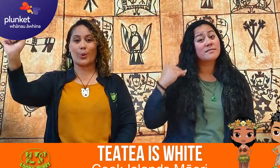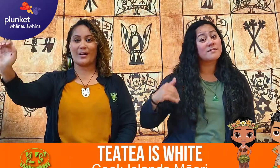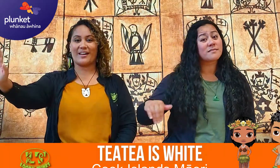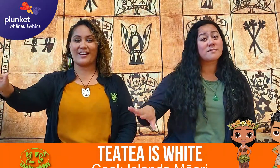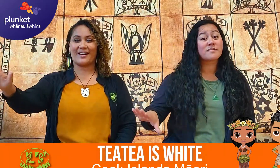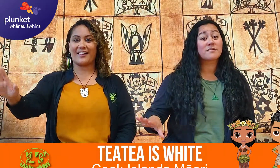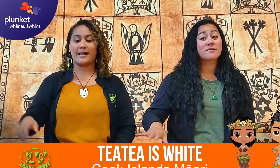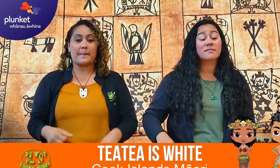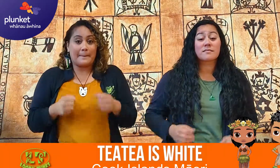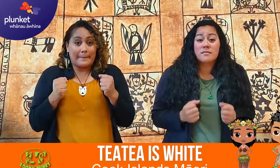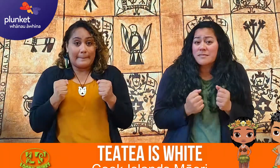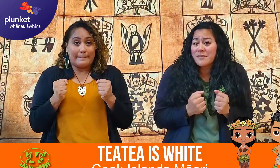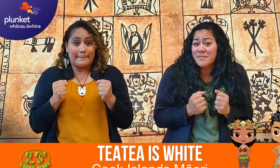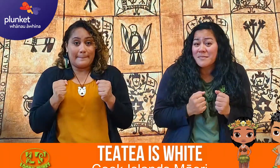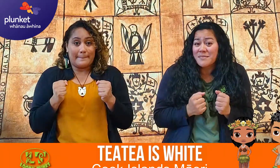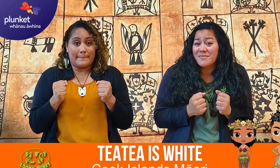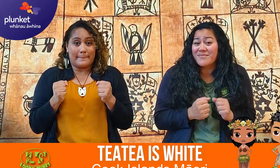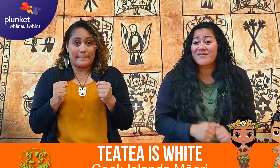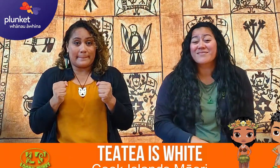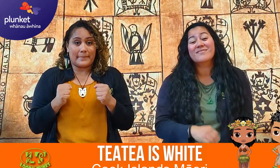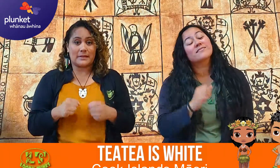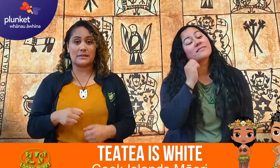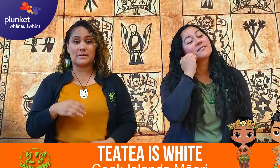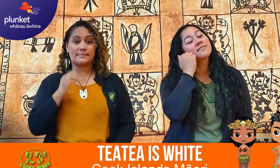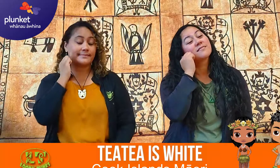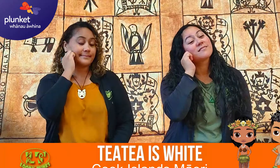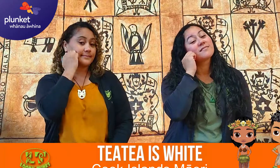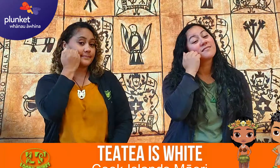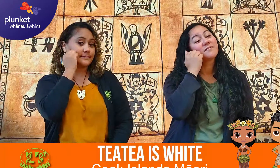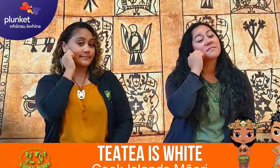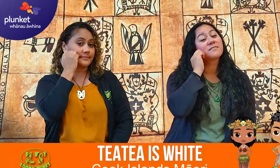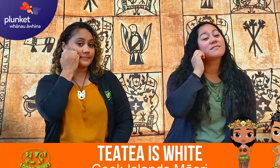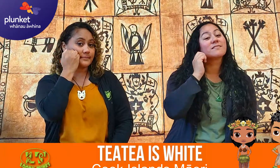Is hot, Anu is cold, Mana is